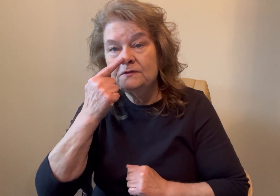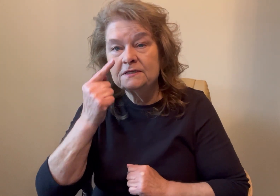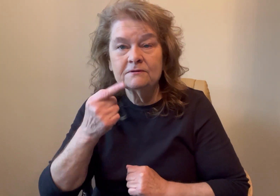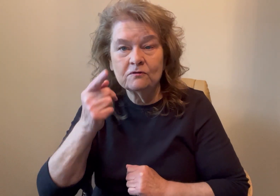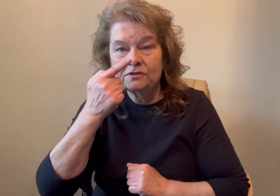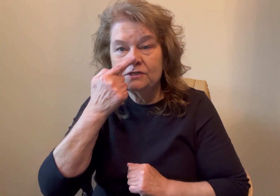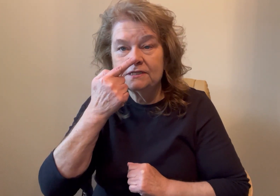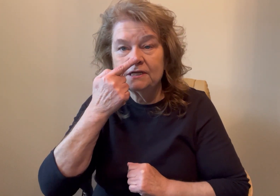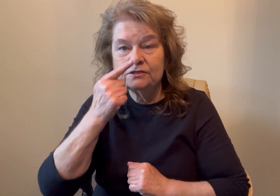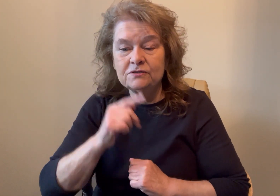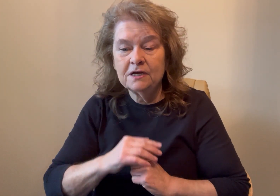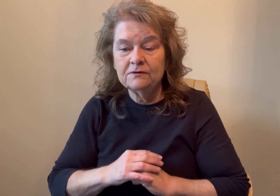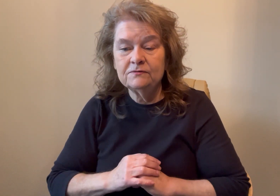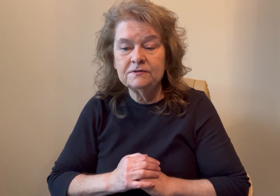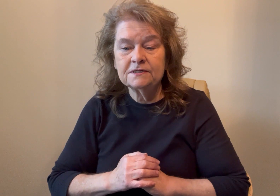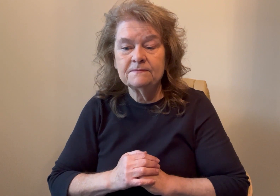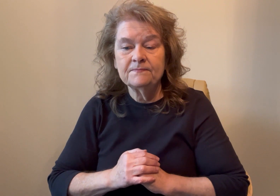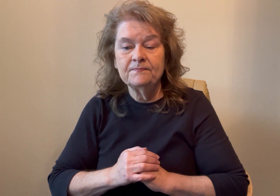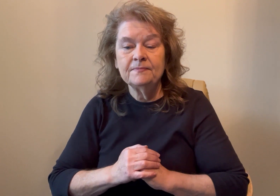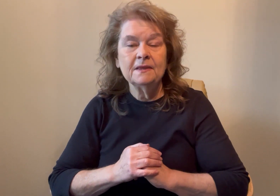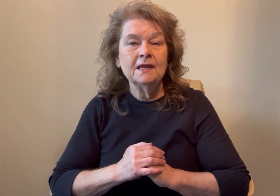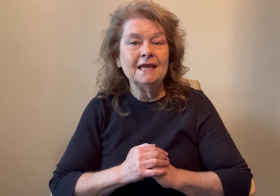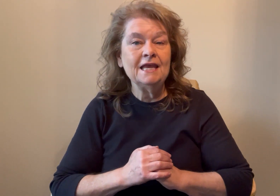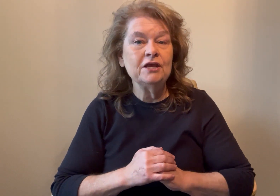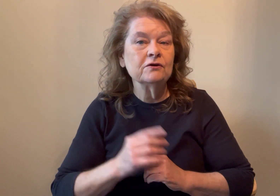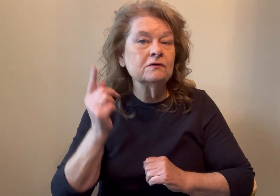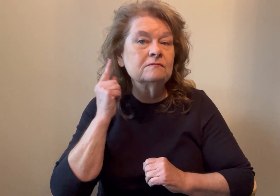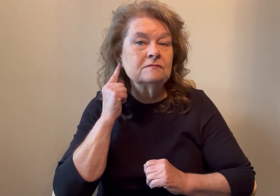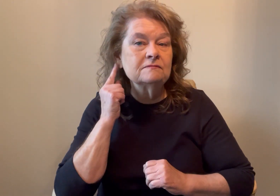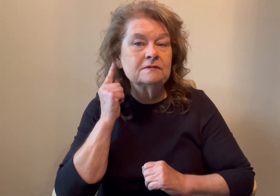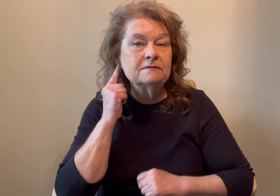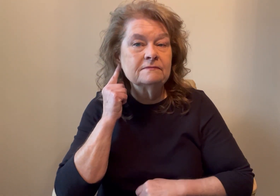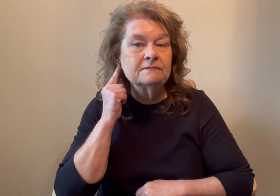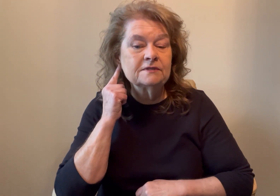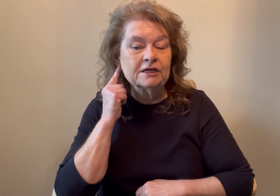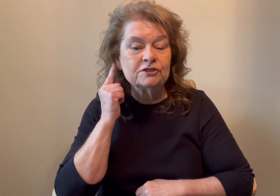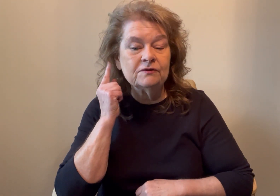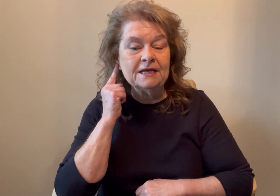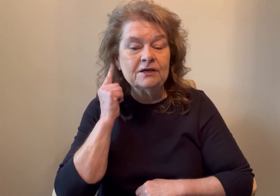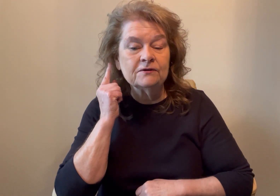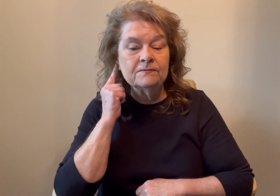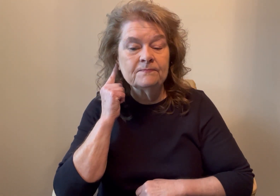Nose, of course, you just touch your nose. Ear, touch your ear.